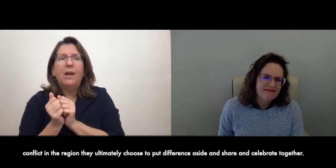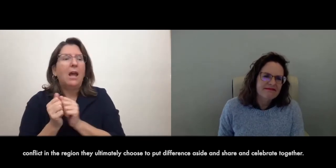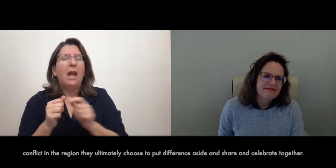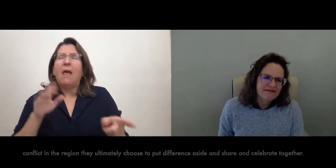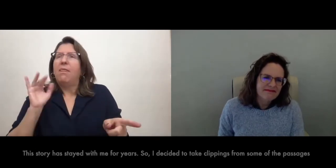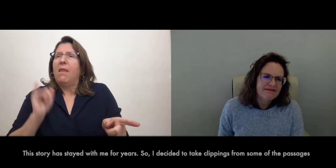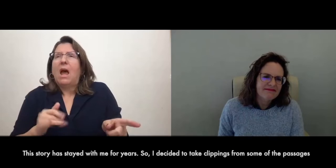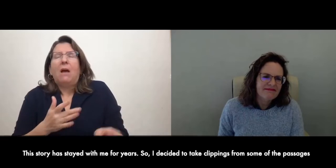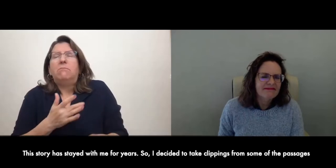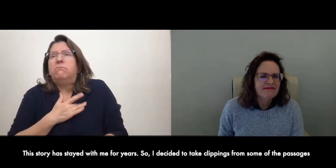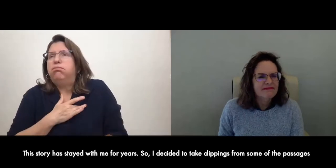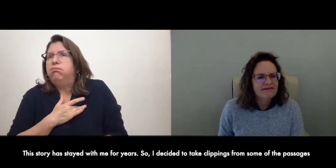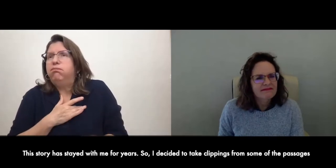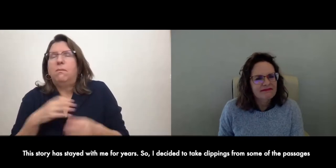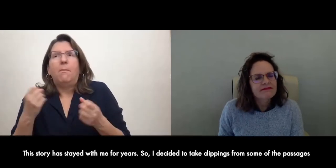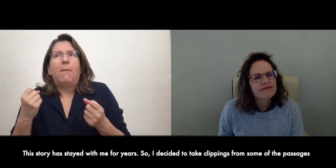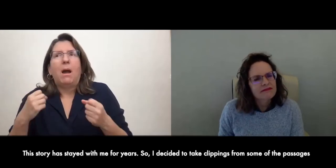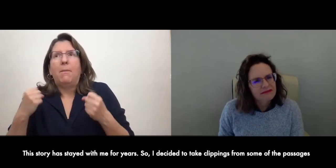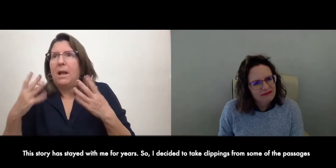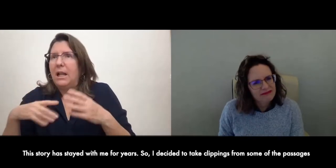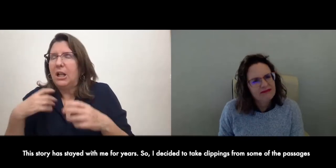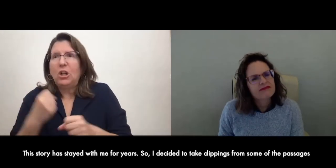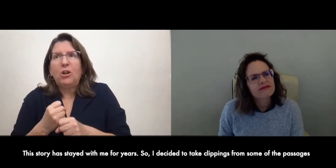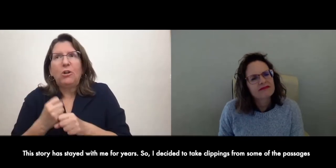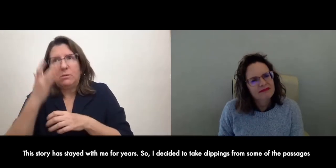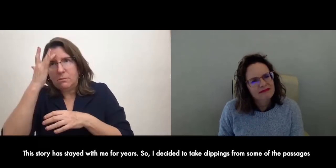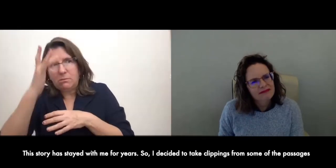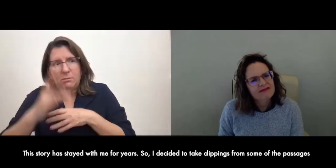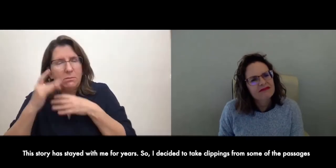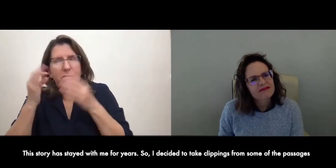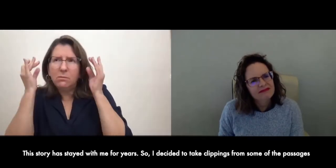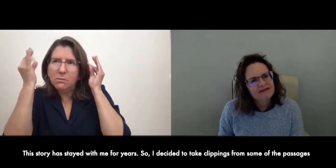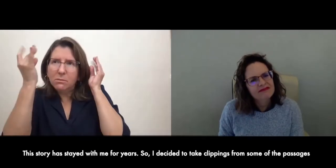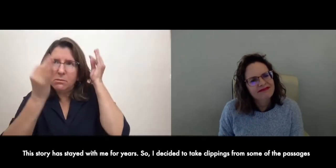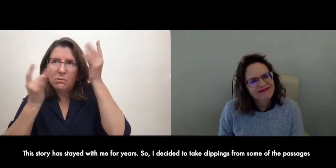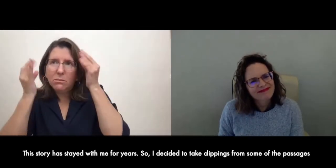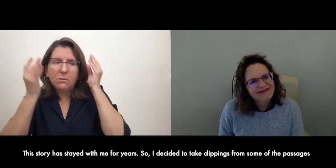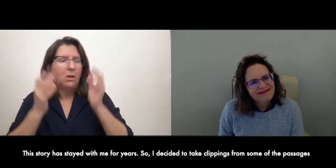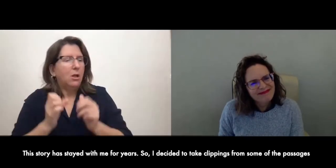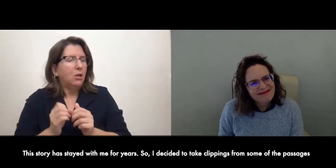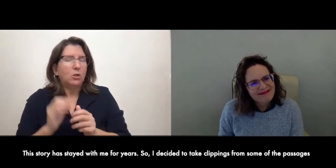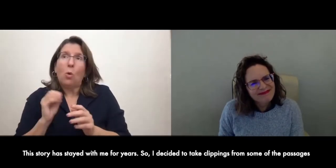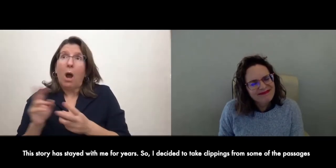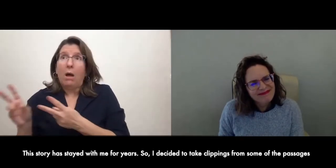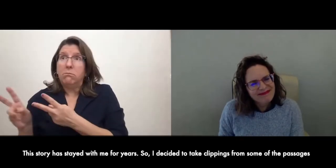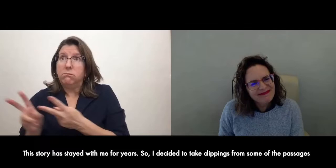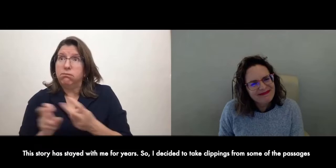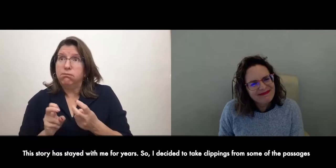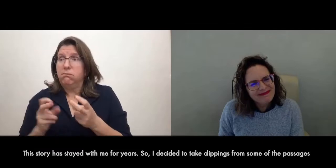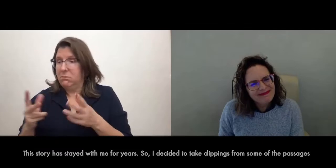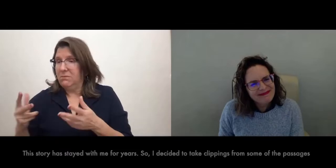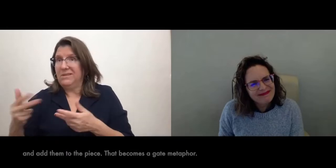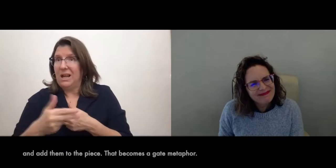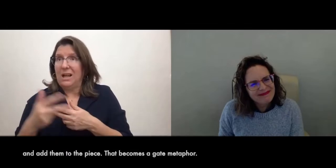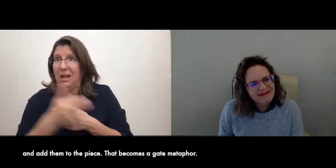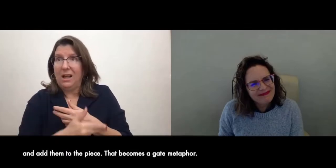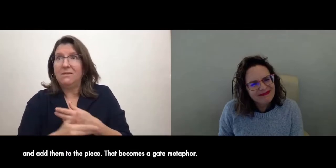This story has stayed with me for years, so I decided to take clippings from some of the passages and add them to the